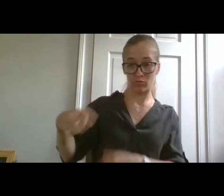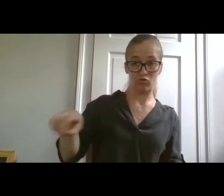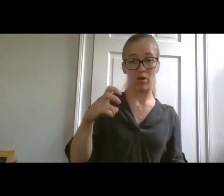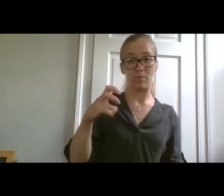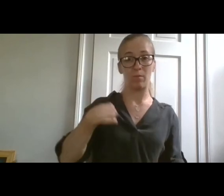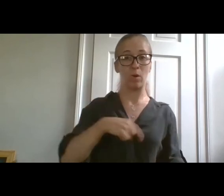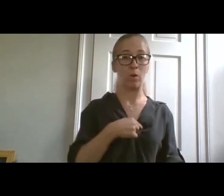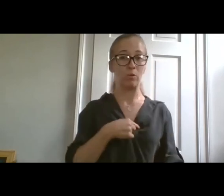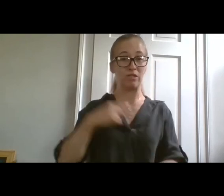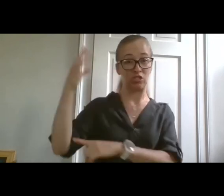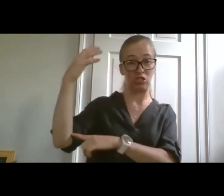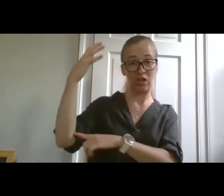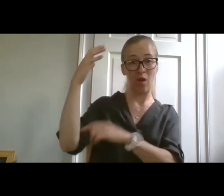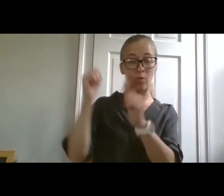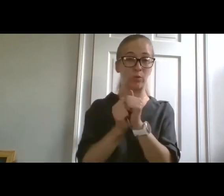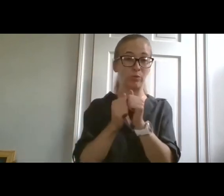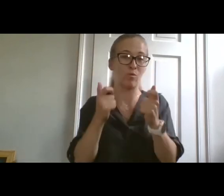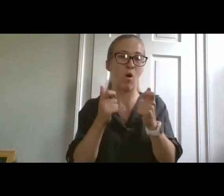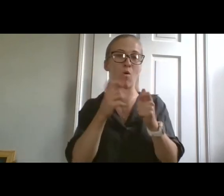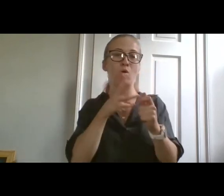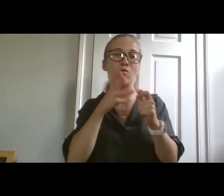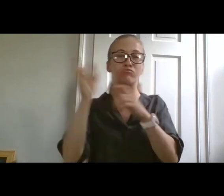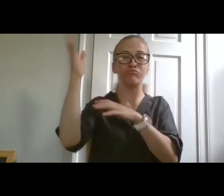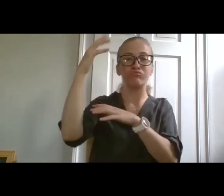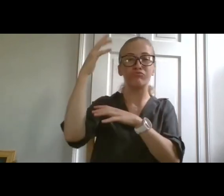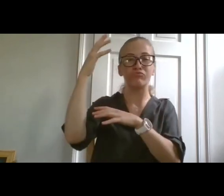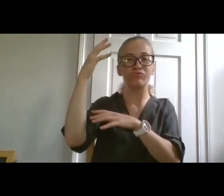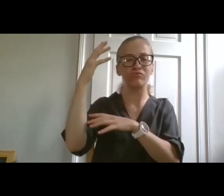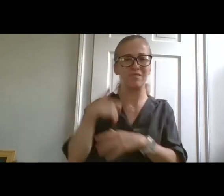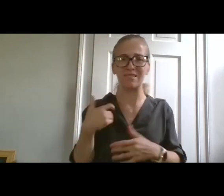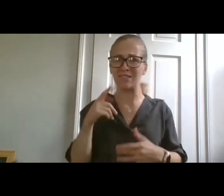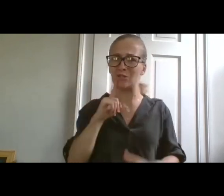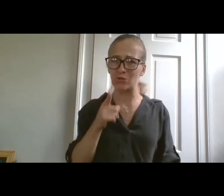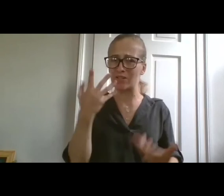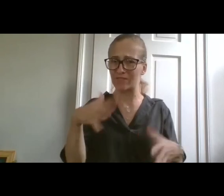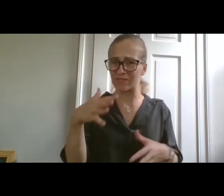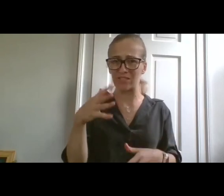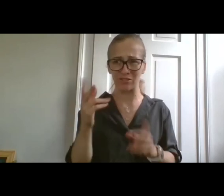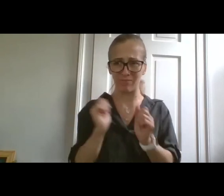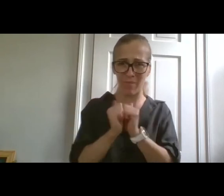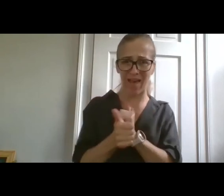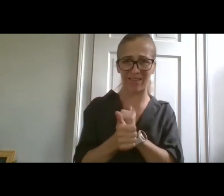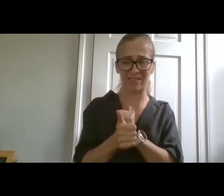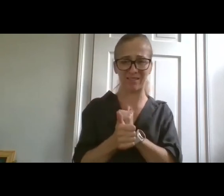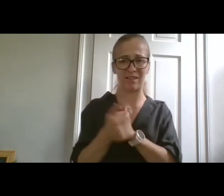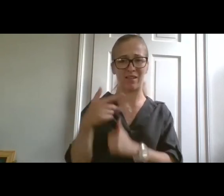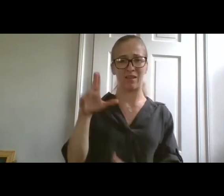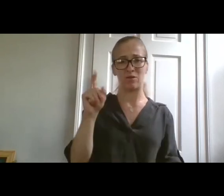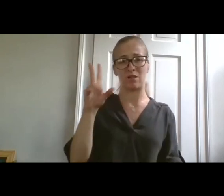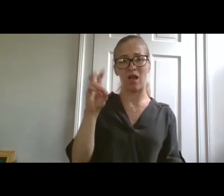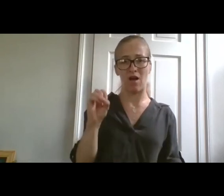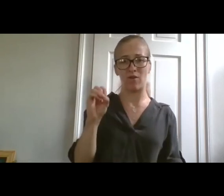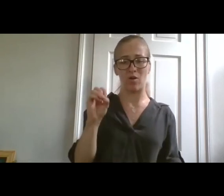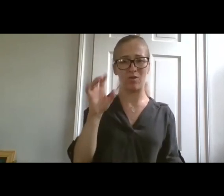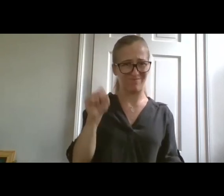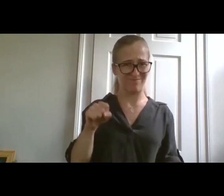showered under a small waterfall along the roadside. I was certain we should have reached it by now. Gustavo agreed the waterfall had